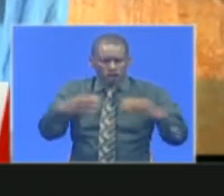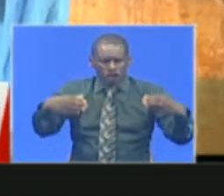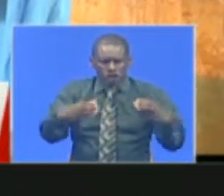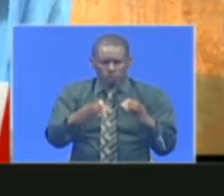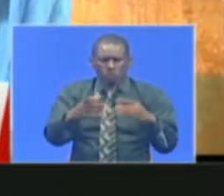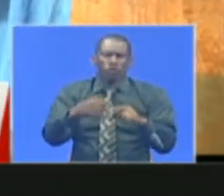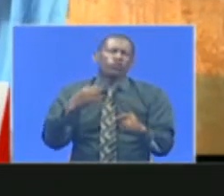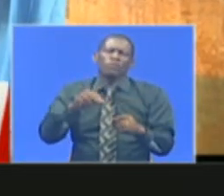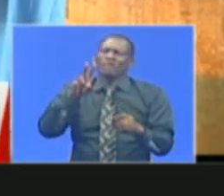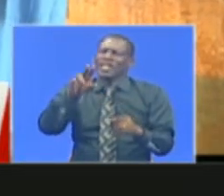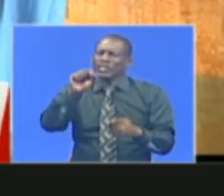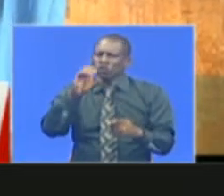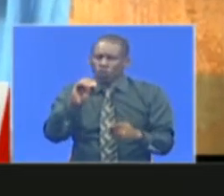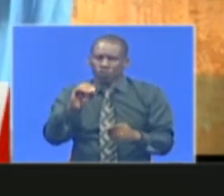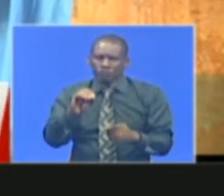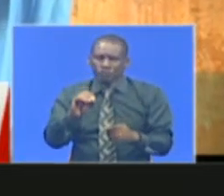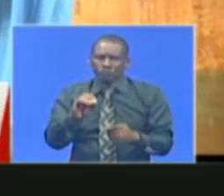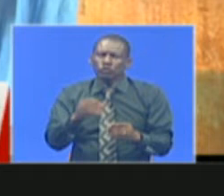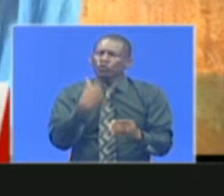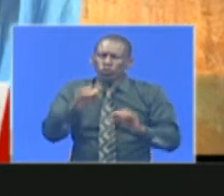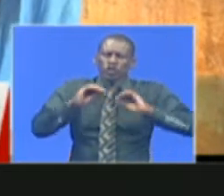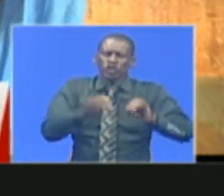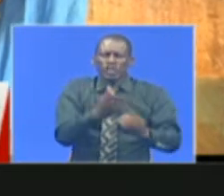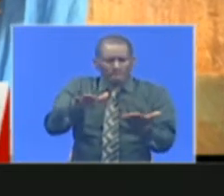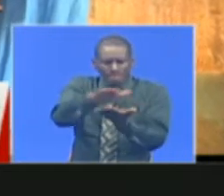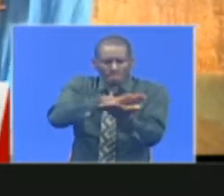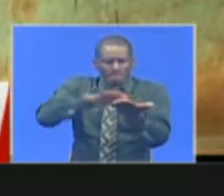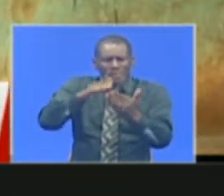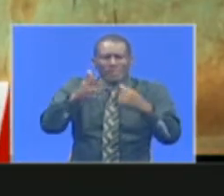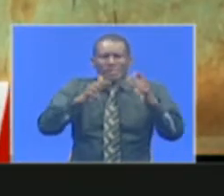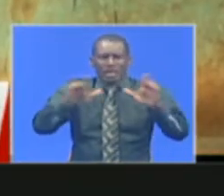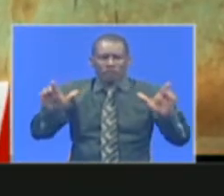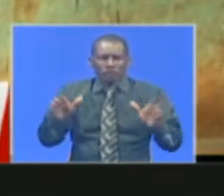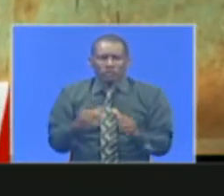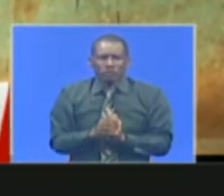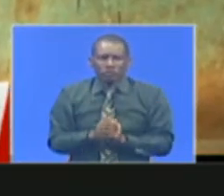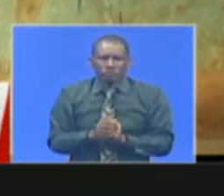the voluntary service overseas who teach them the basics of sign language.